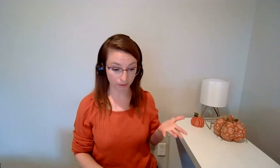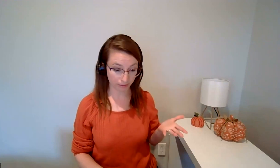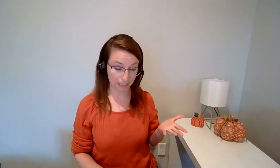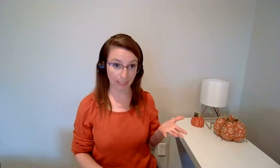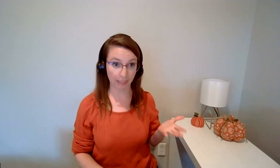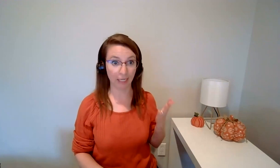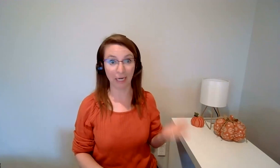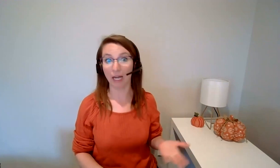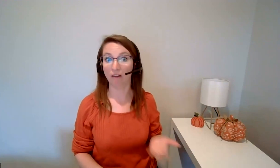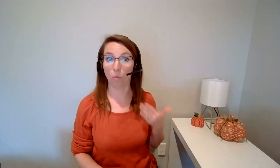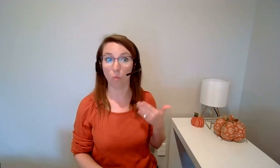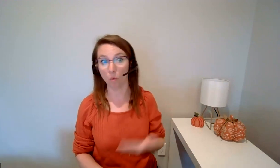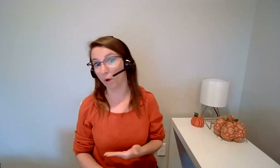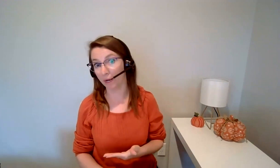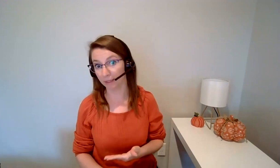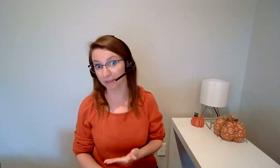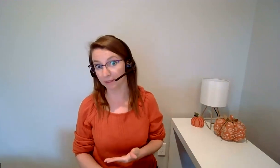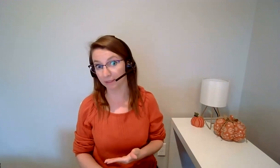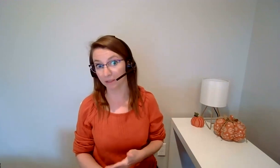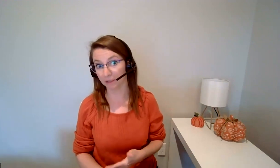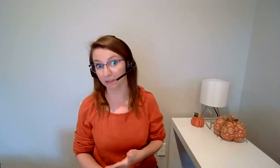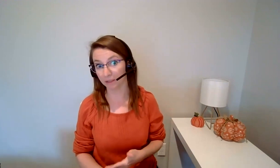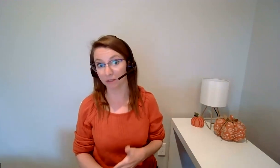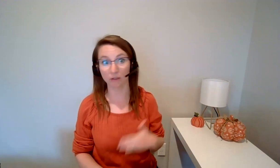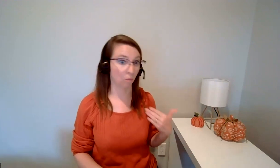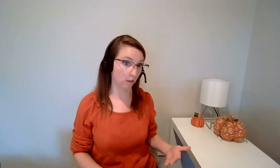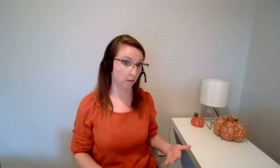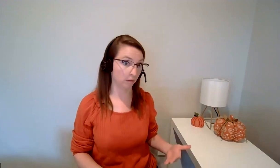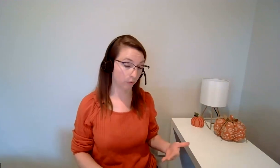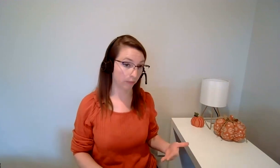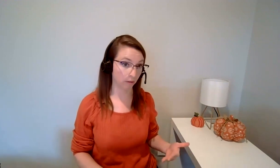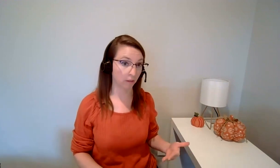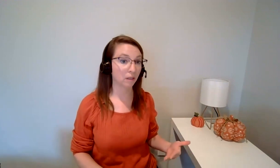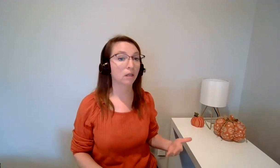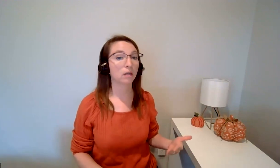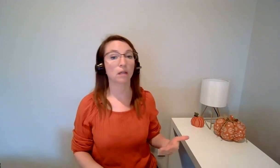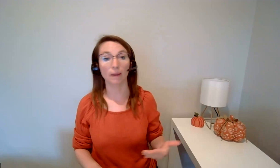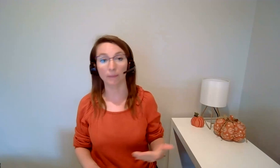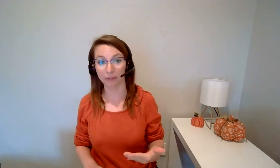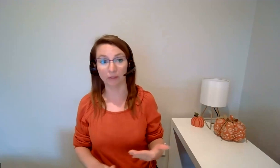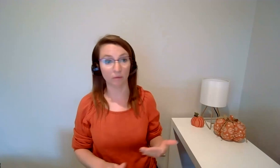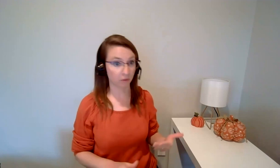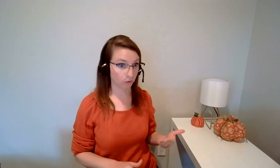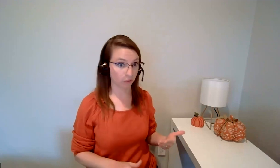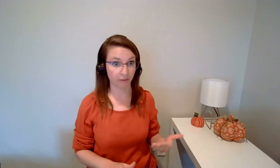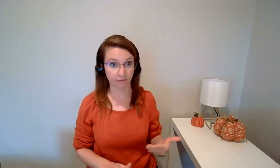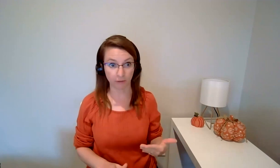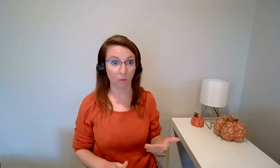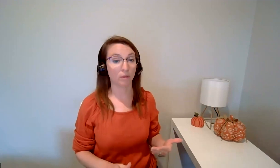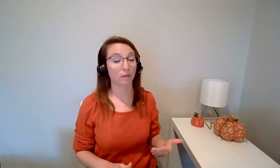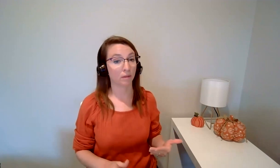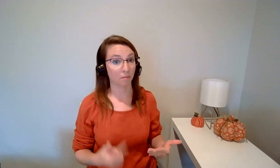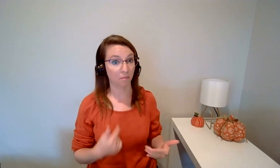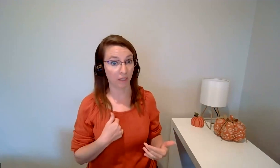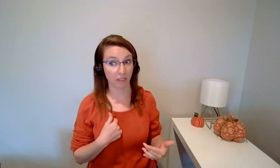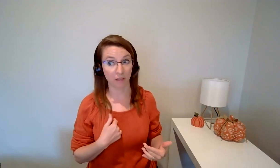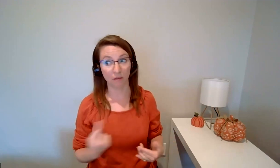were to say that I have 1 sister and 1 brother, I'm going to do a shoulder shift. So